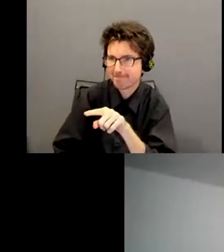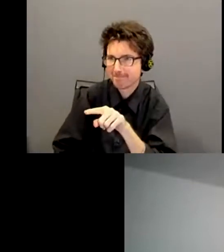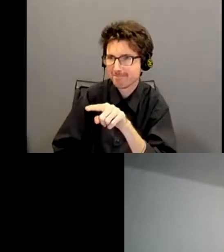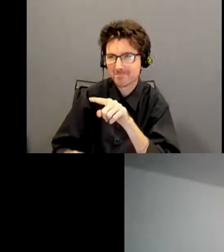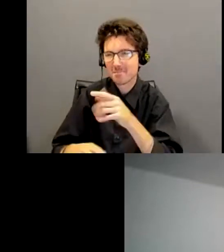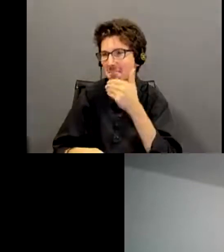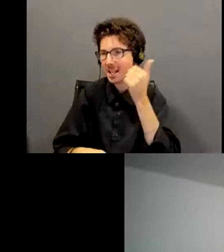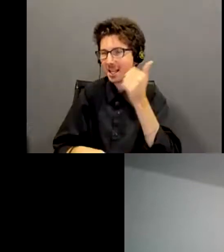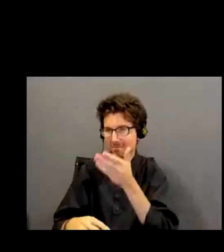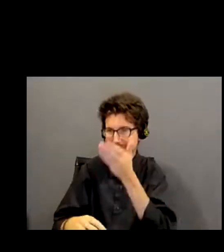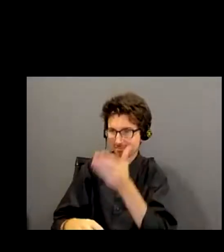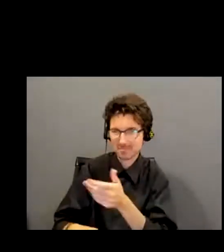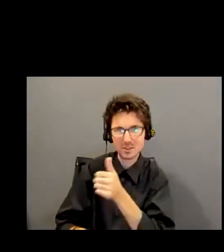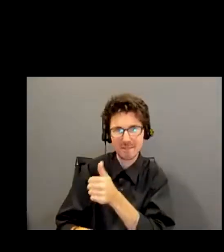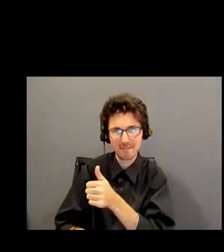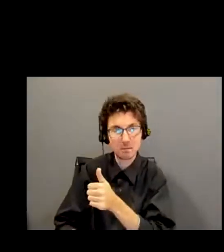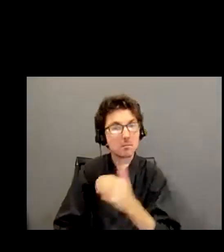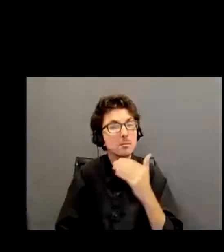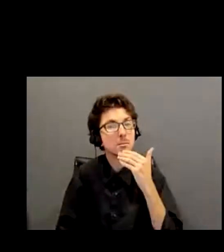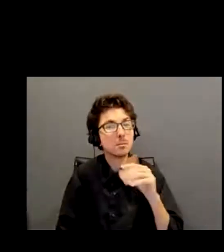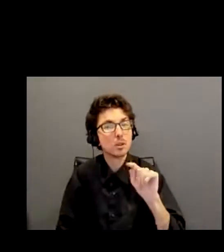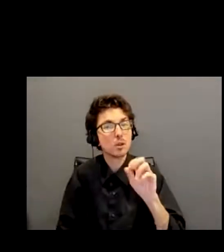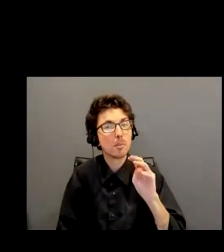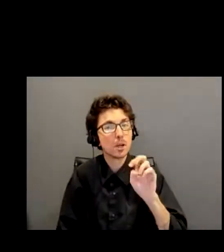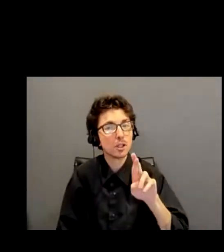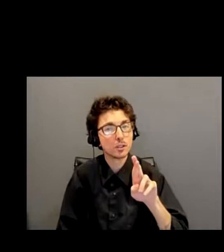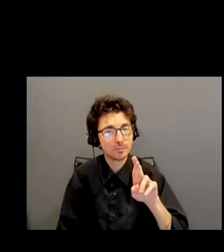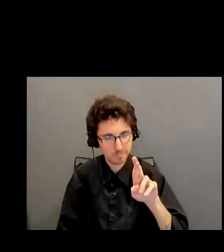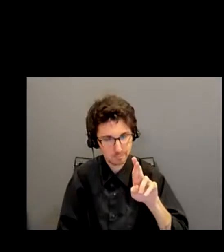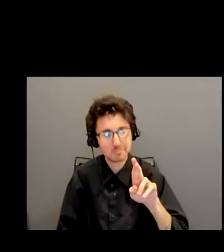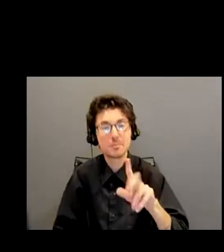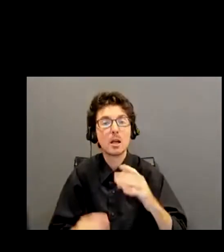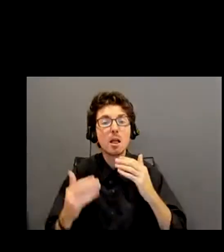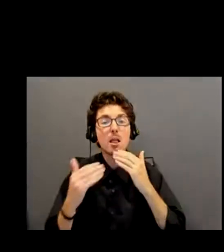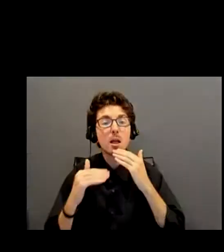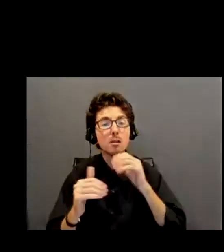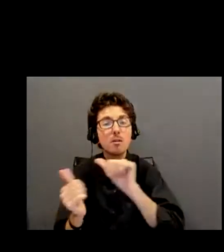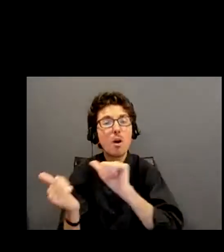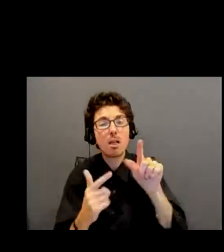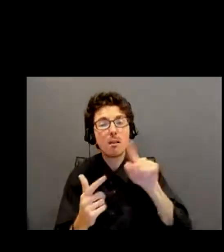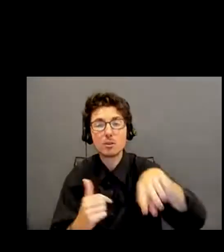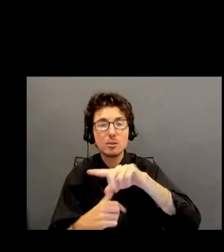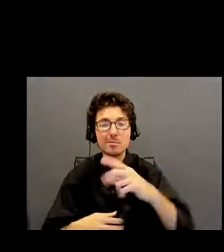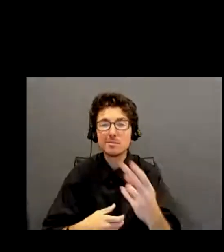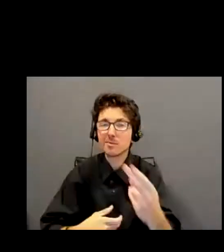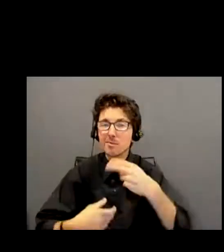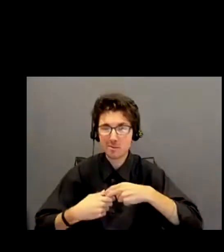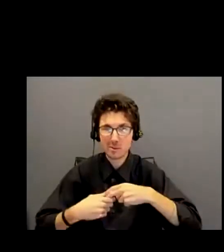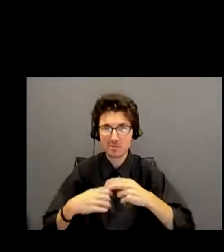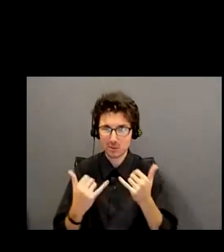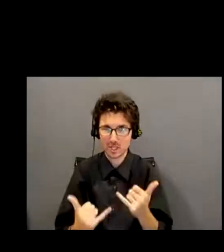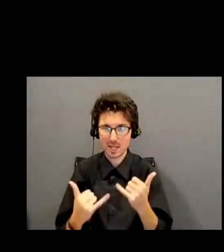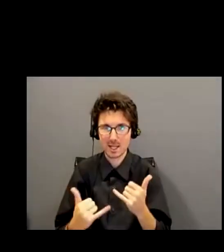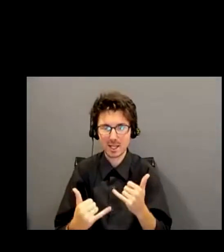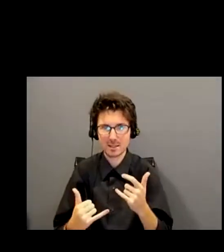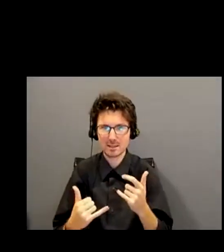So I would like to thank you all for joining us today at our final multi-languages event of this